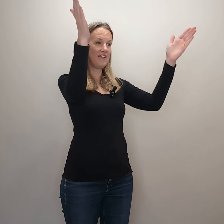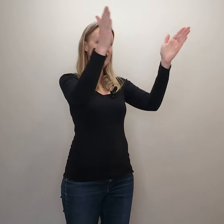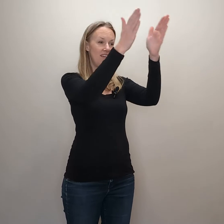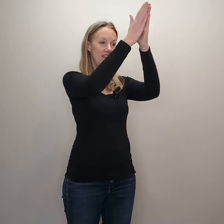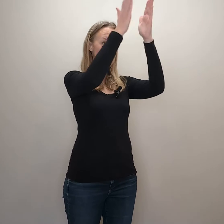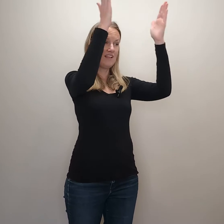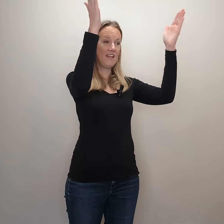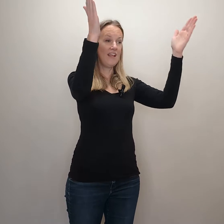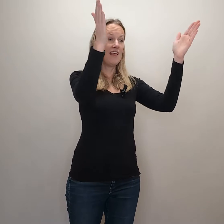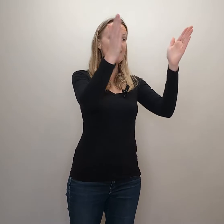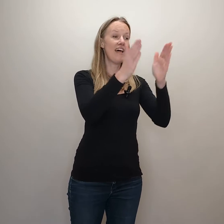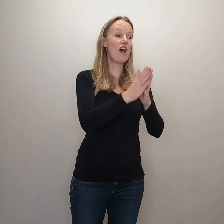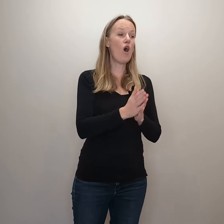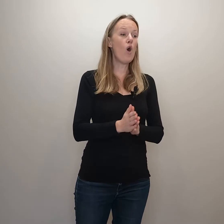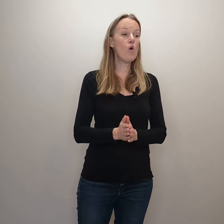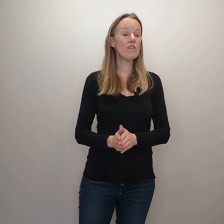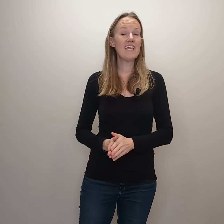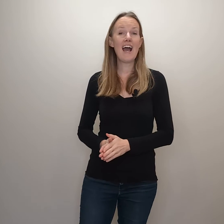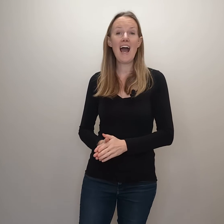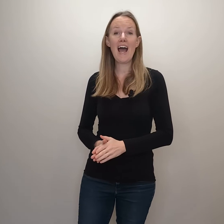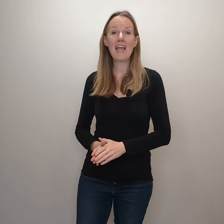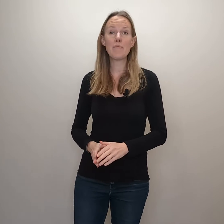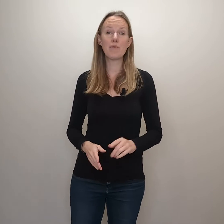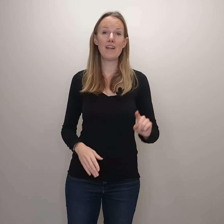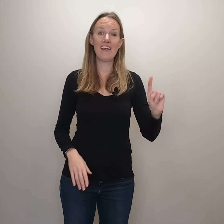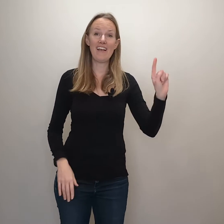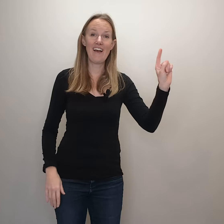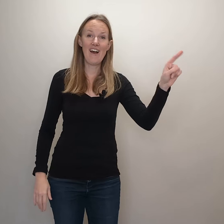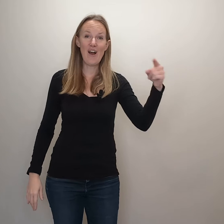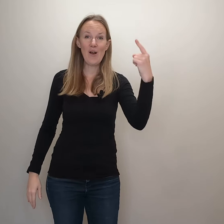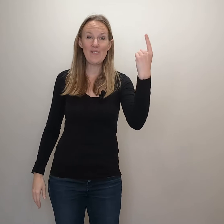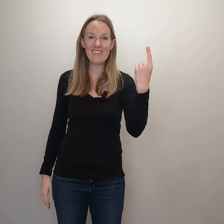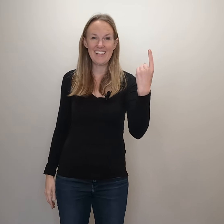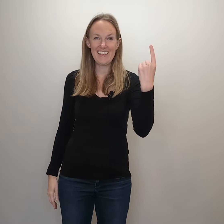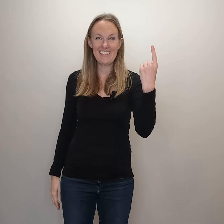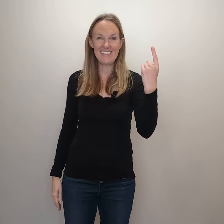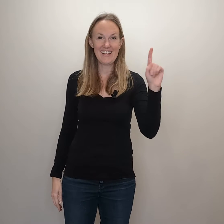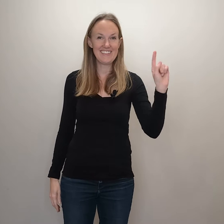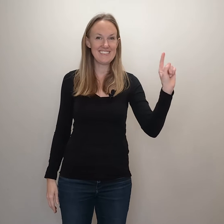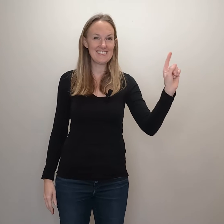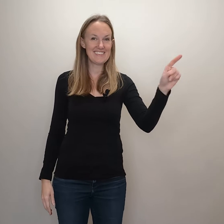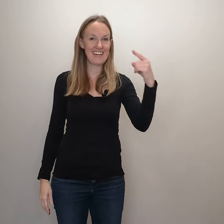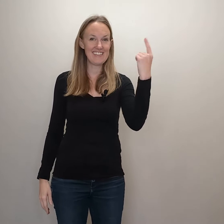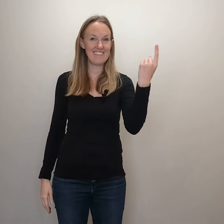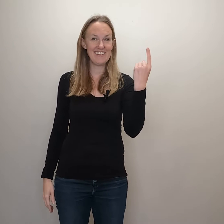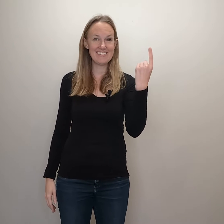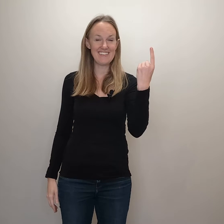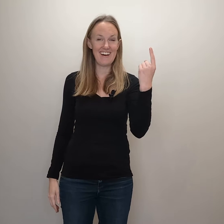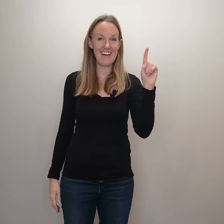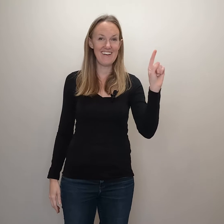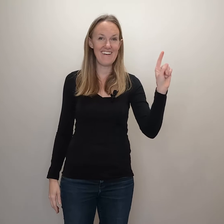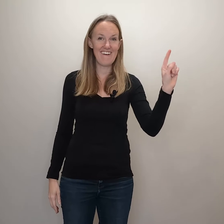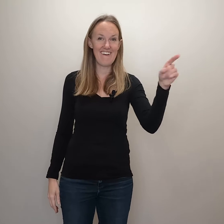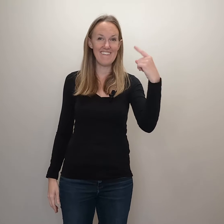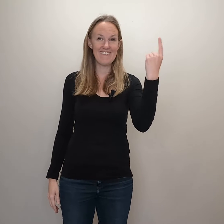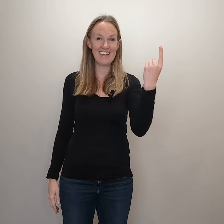heaven, that only I bring. Only. Okay, this is a sign that we use a lot.